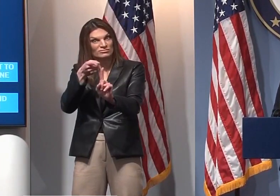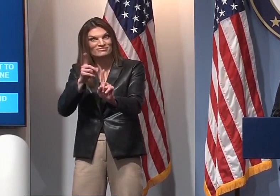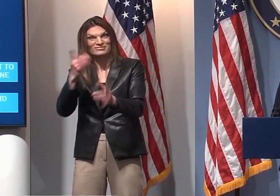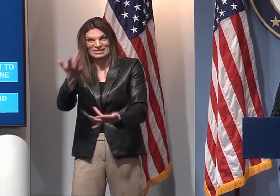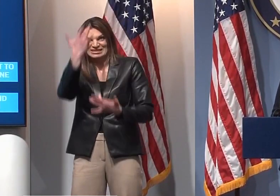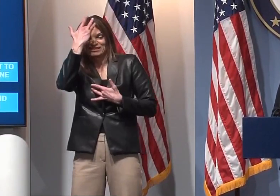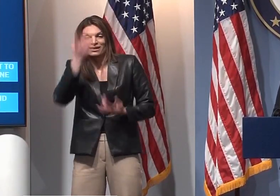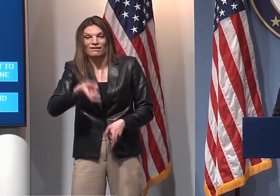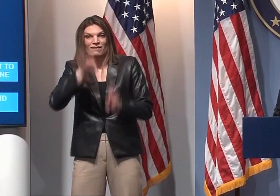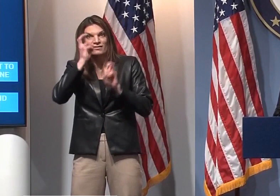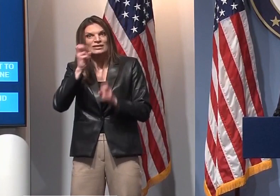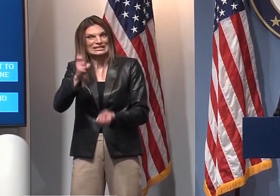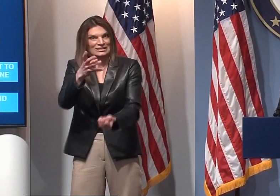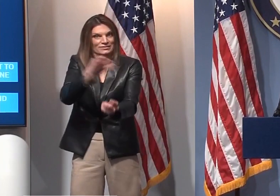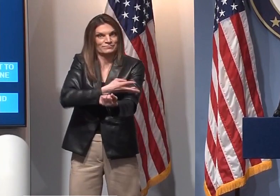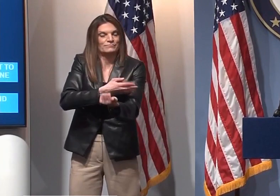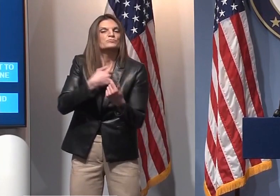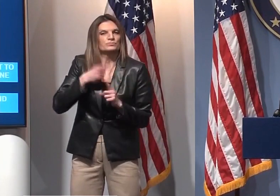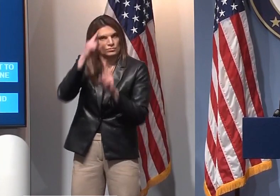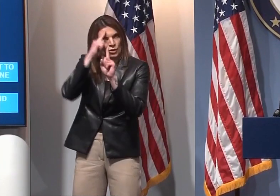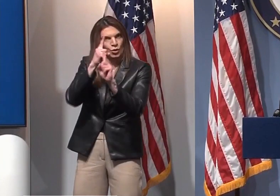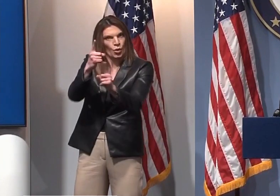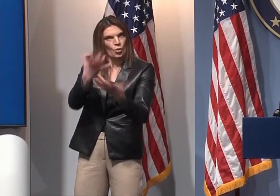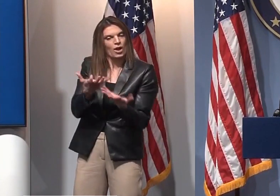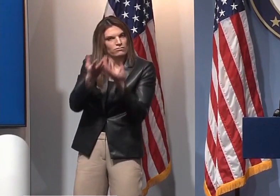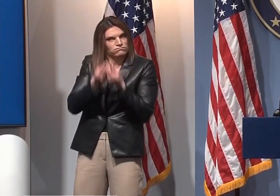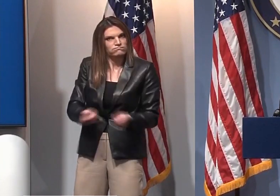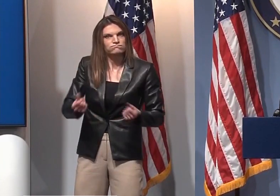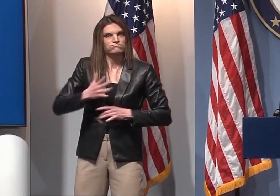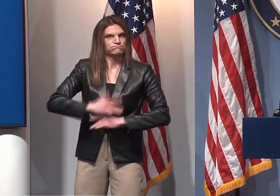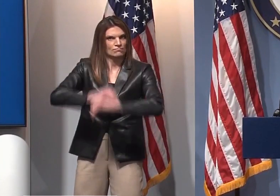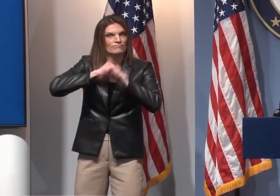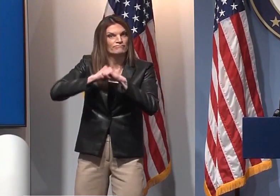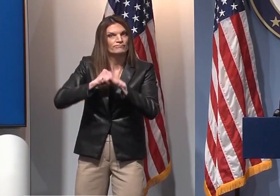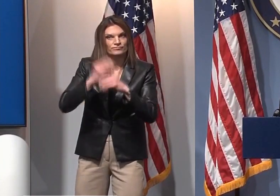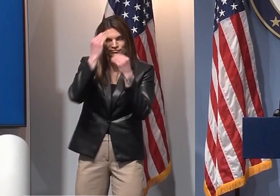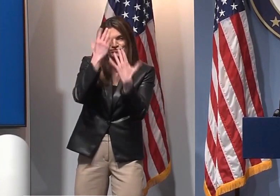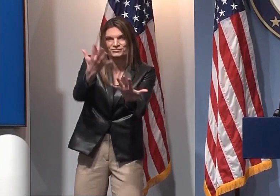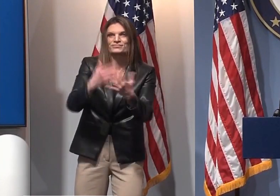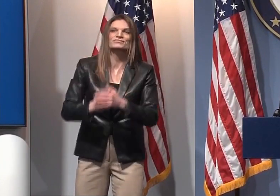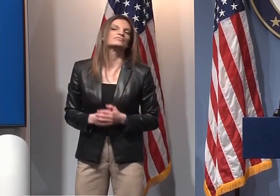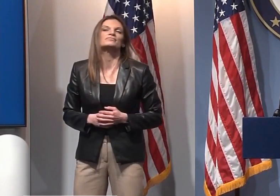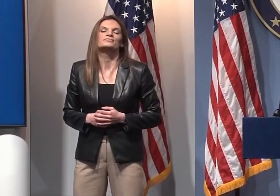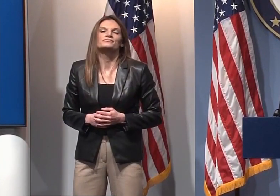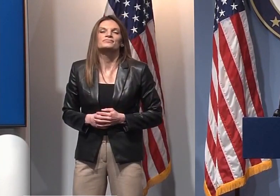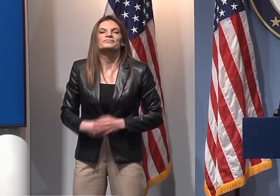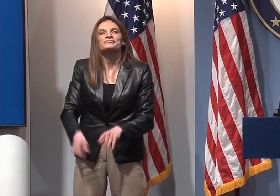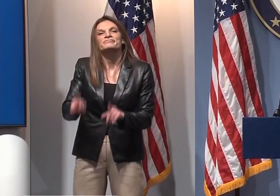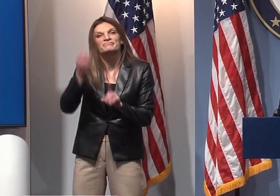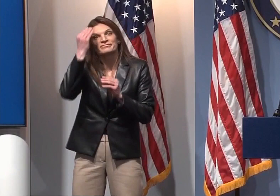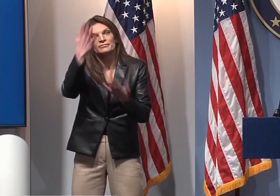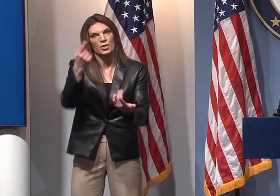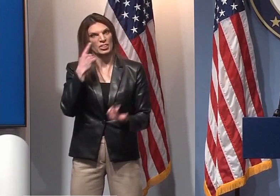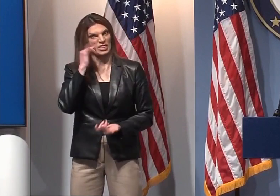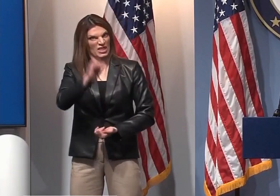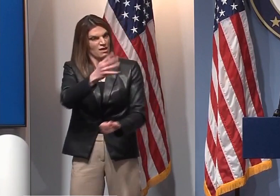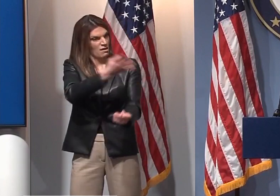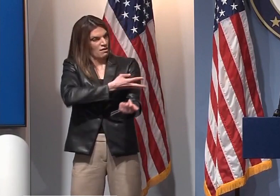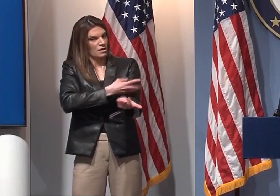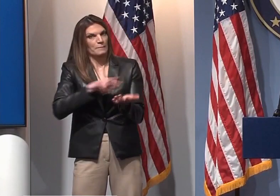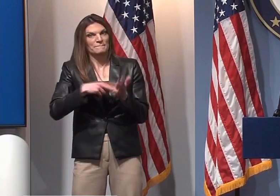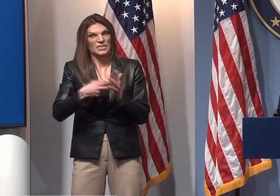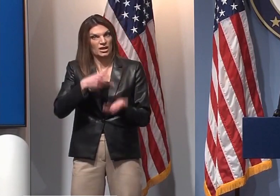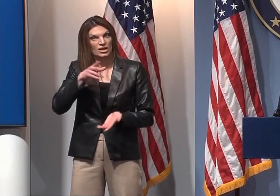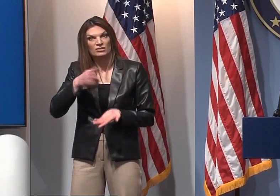as quickly as possible. However, I do want to be very clear. Therapeutics are another tool, but they are not